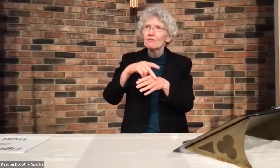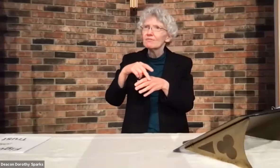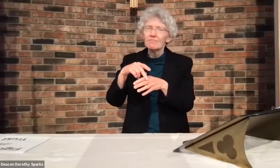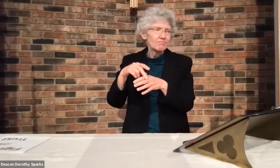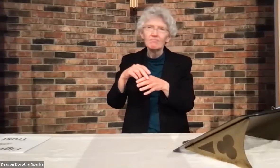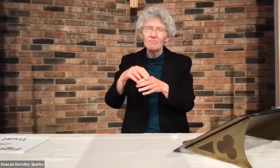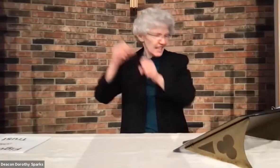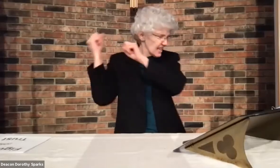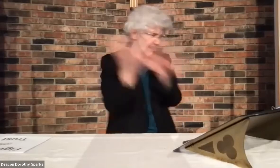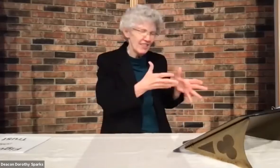They left everything